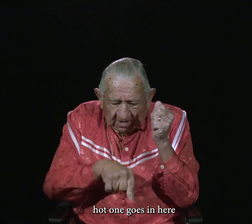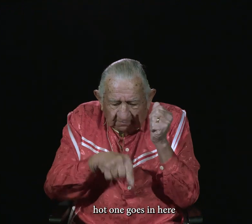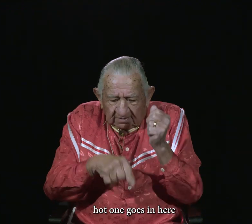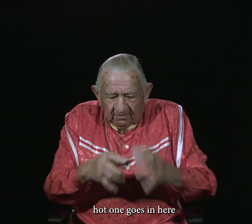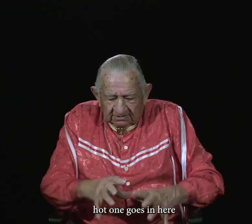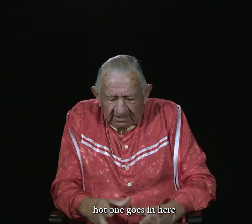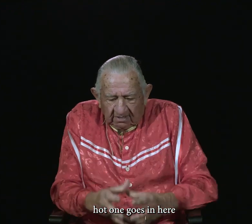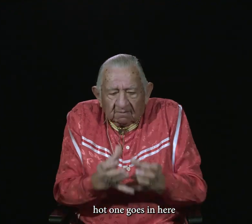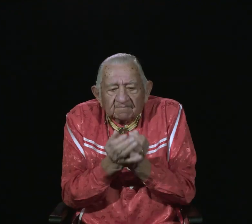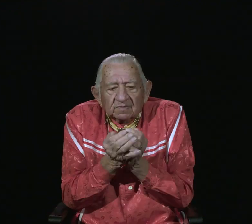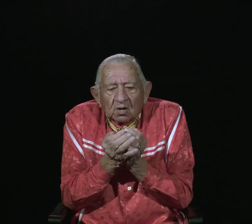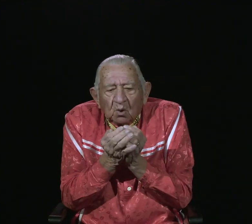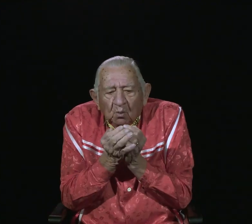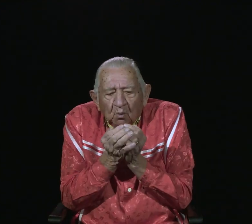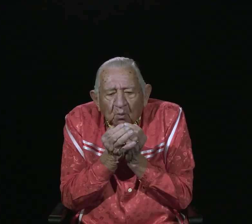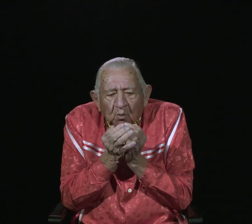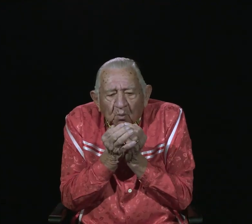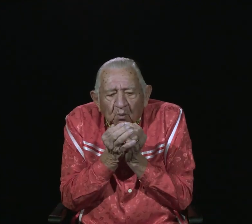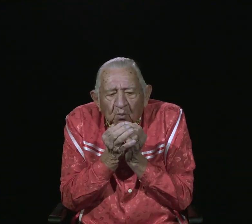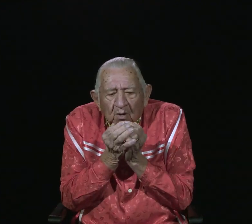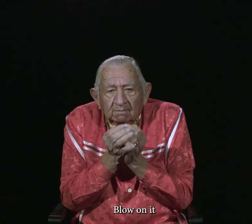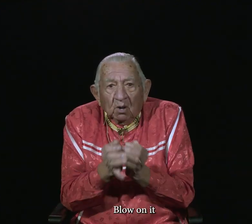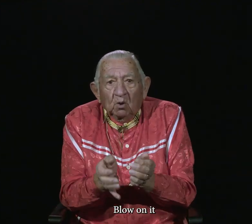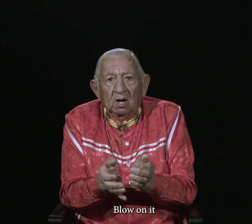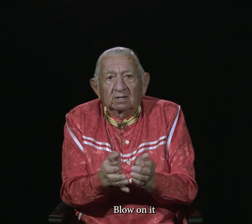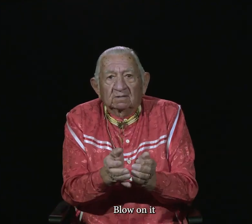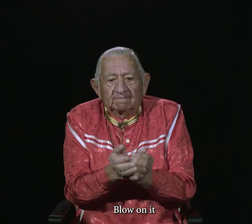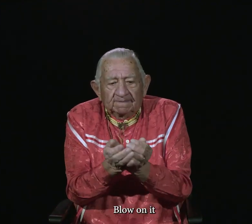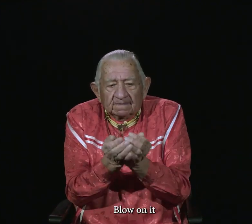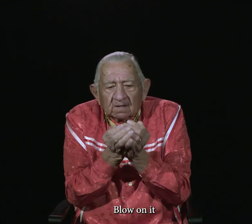Hot one goes in here, blow on it,